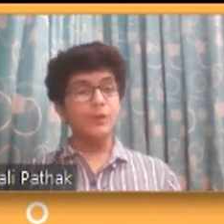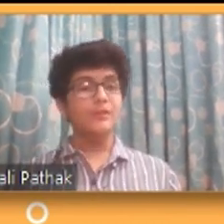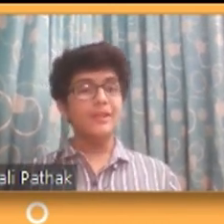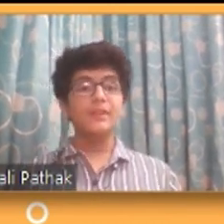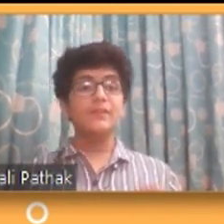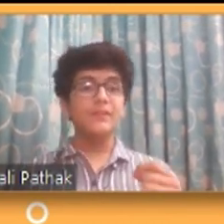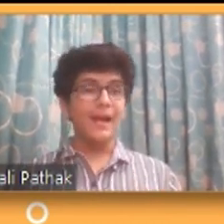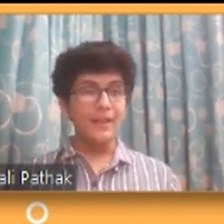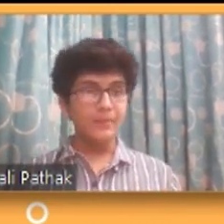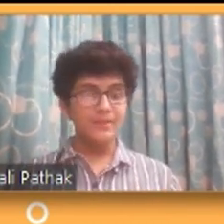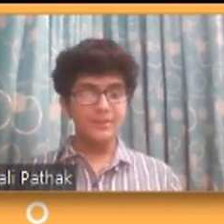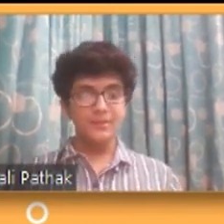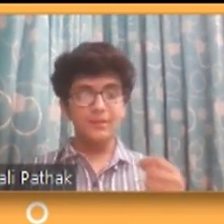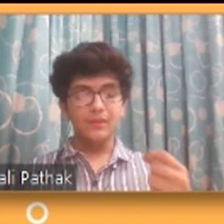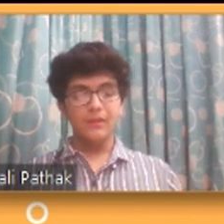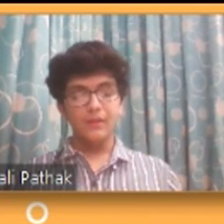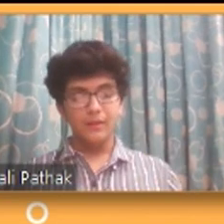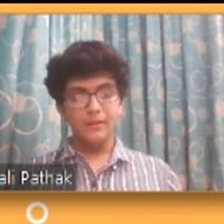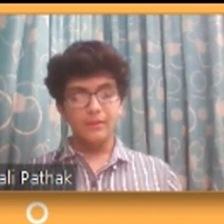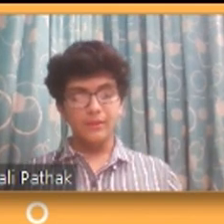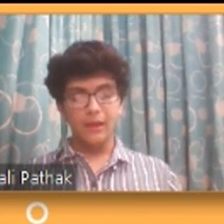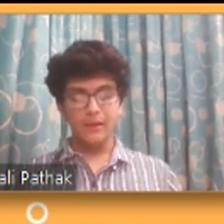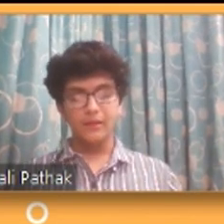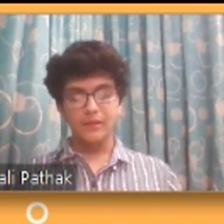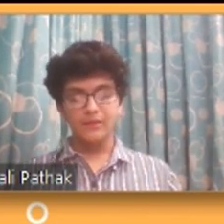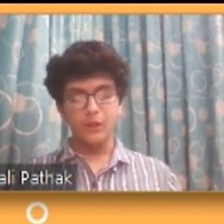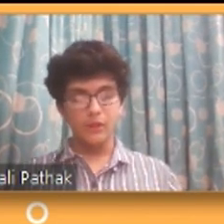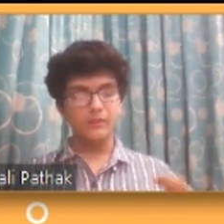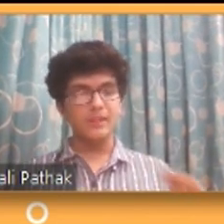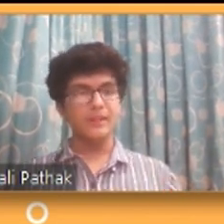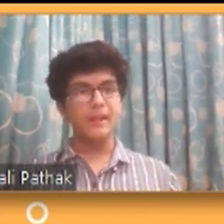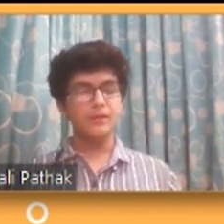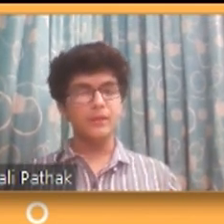that even animals are taught sign language.